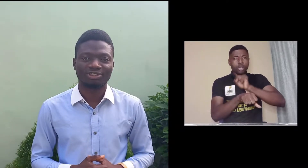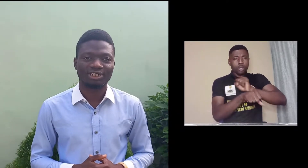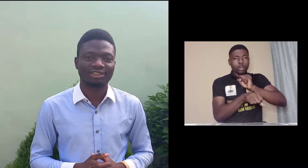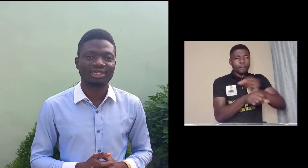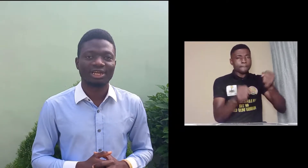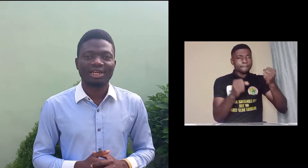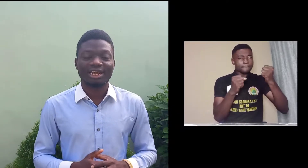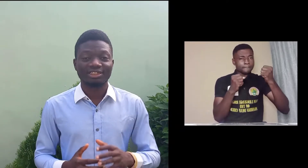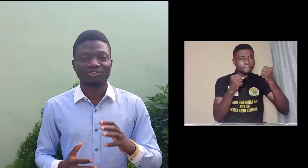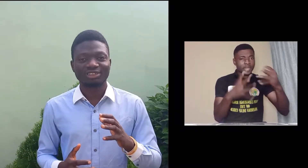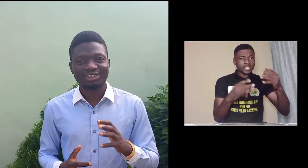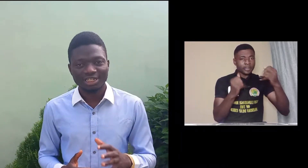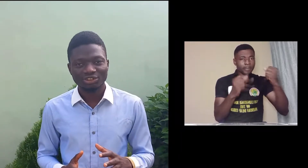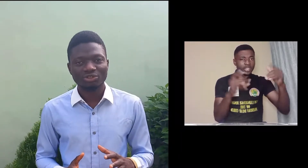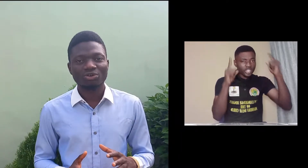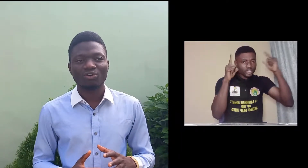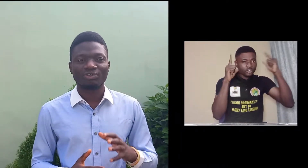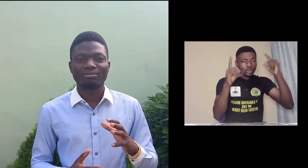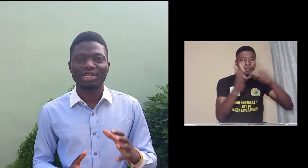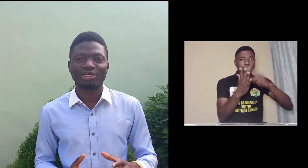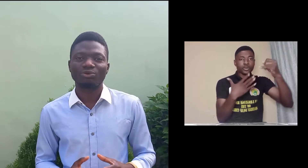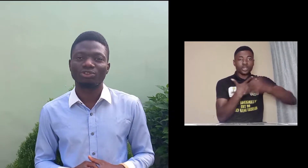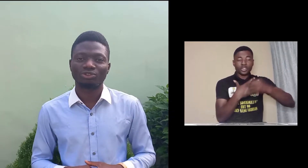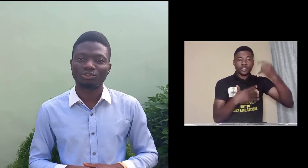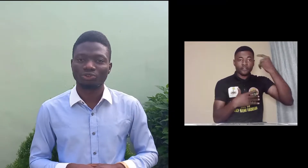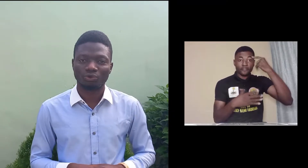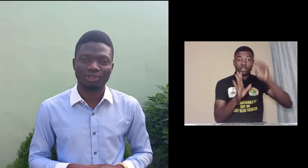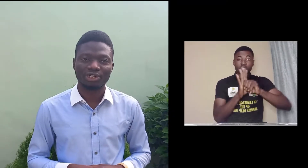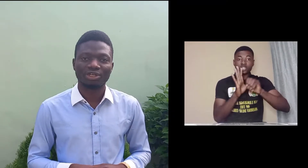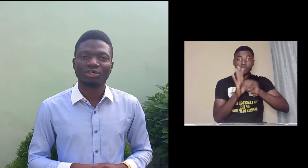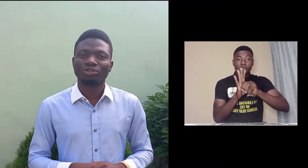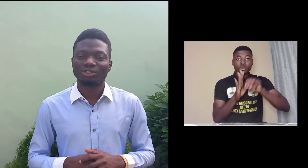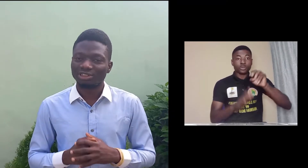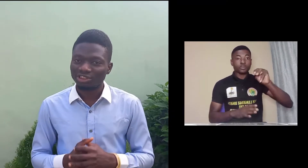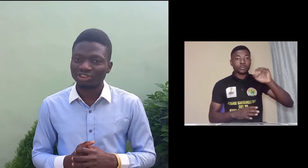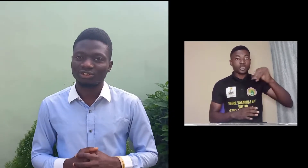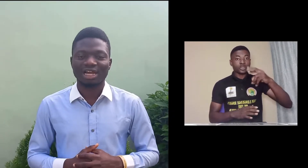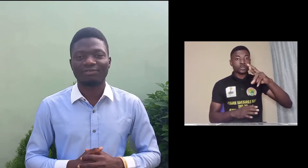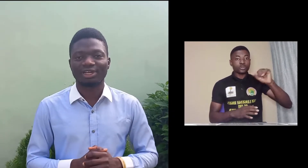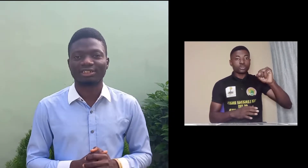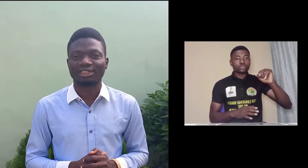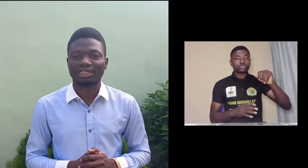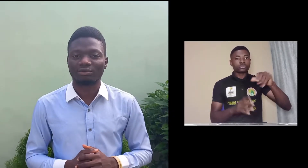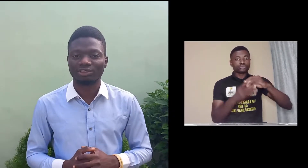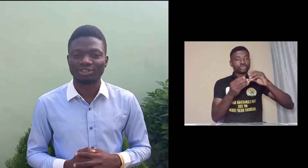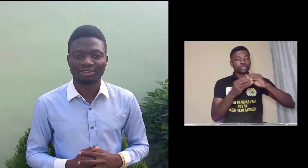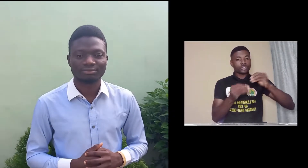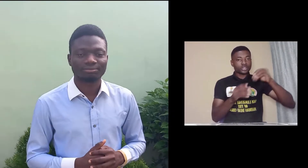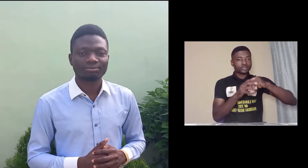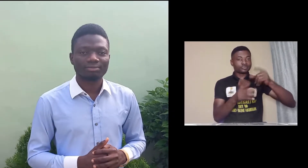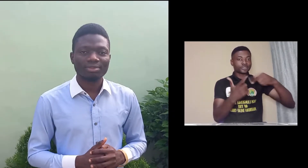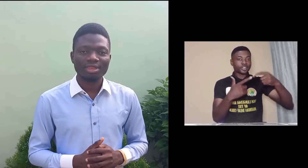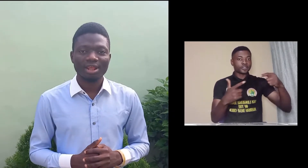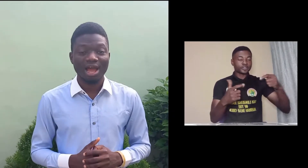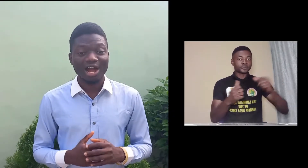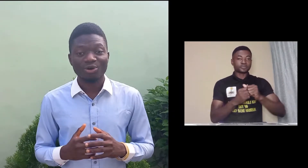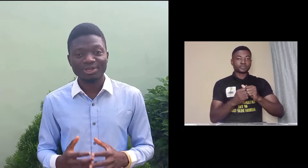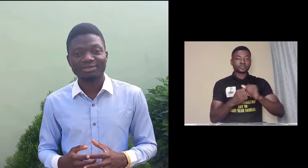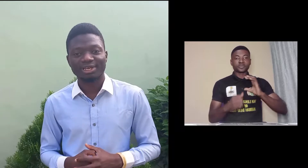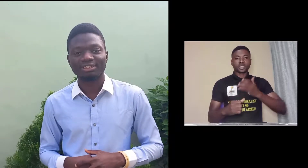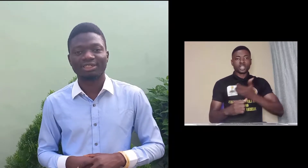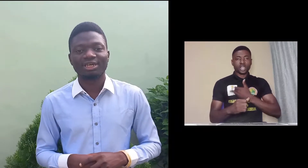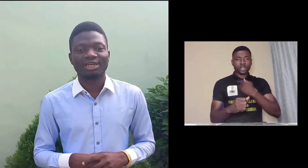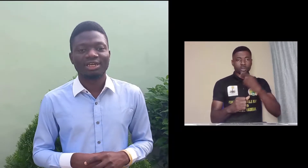literacy projects, like the translation of the My Hero Is You story to Indigenous African sign languages.